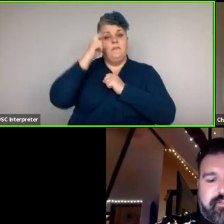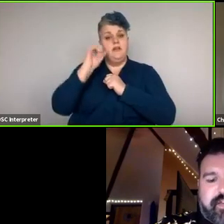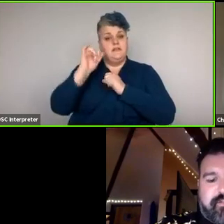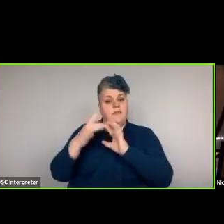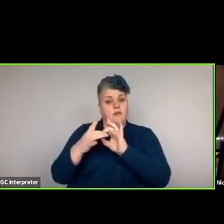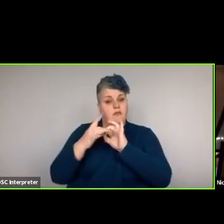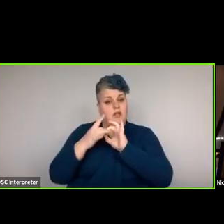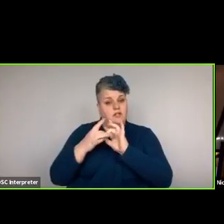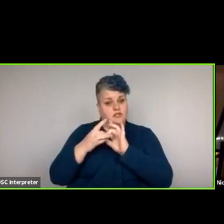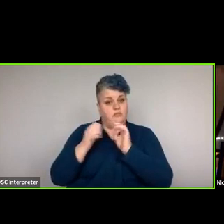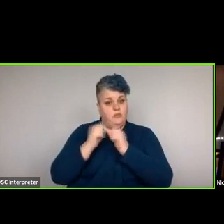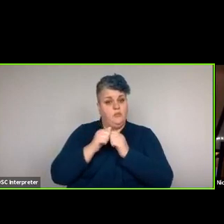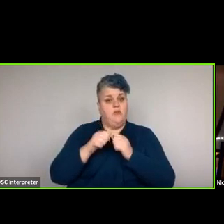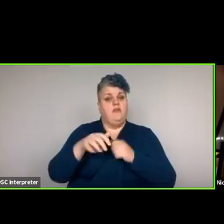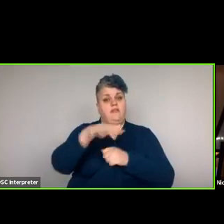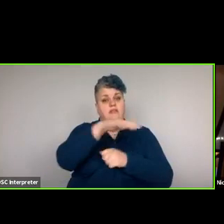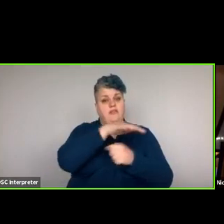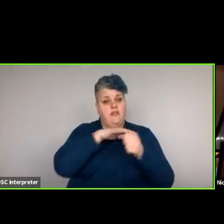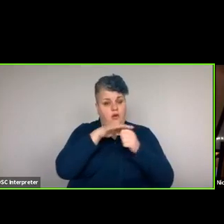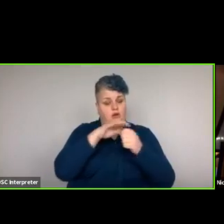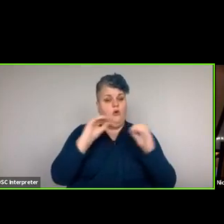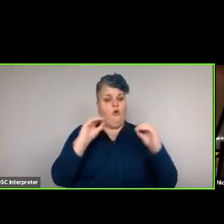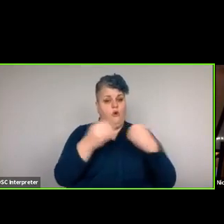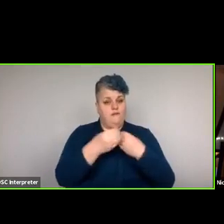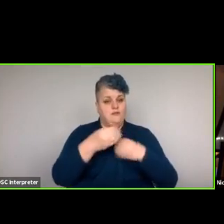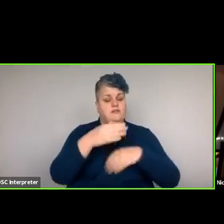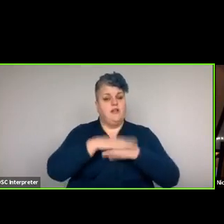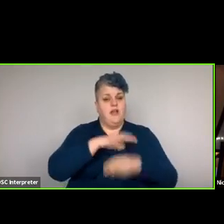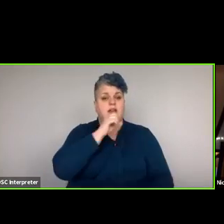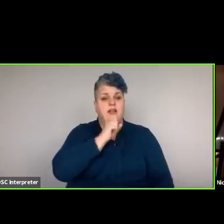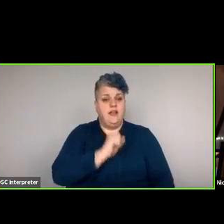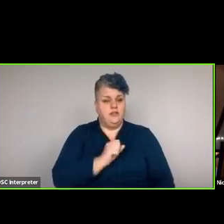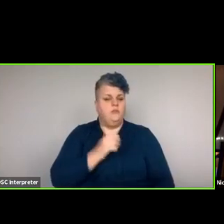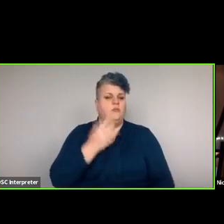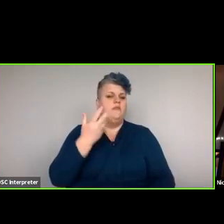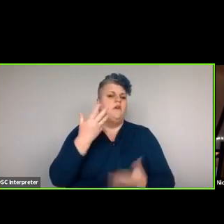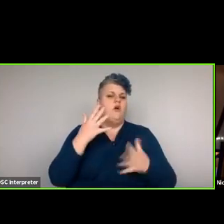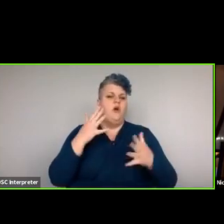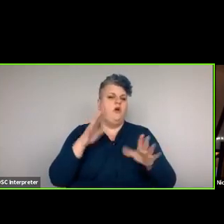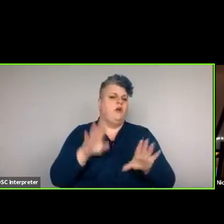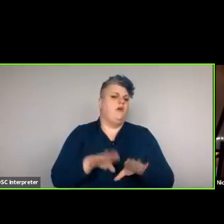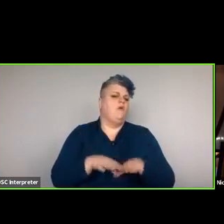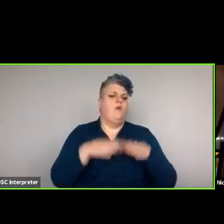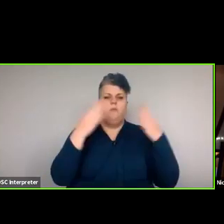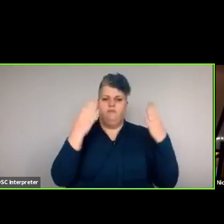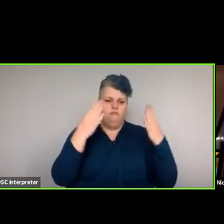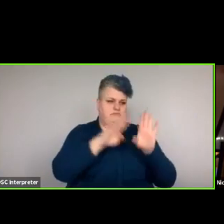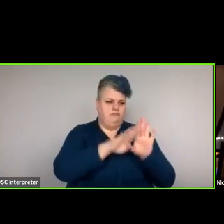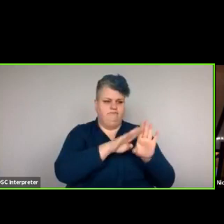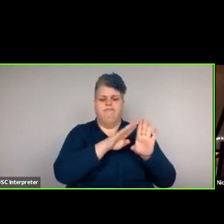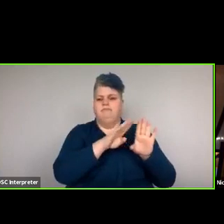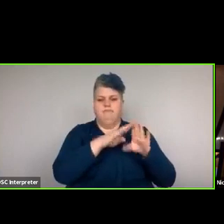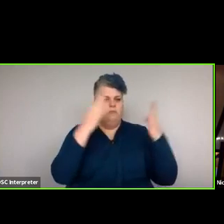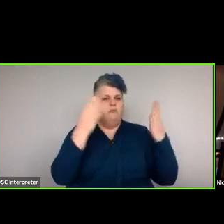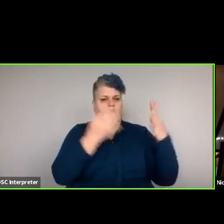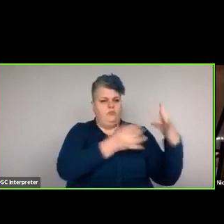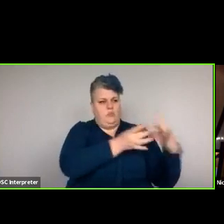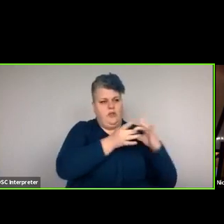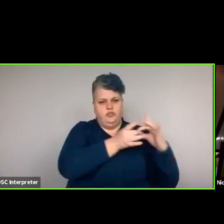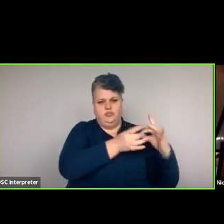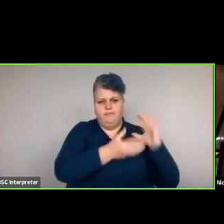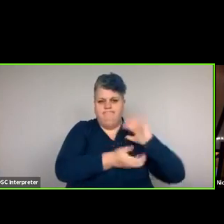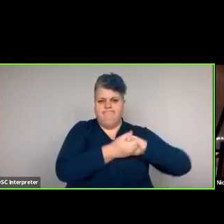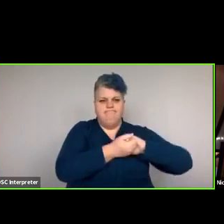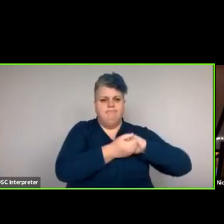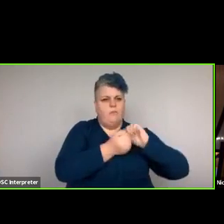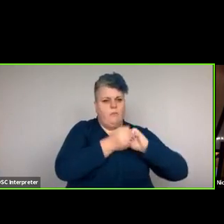relationship that we've had with the Area Office on Aging, we've already been opening that door. I know that we've done some trainings at the